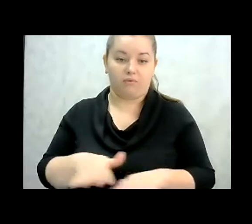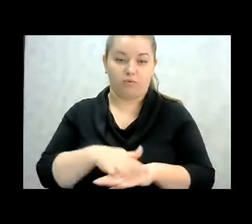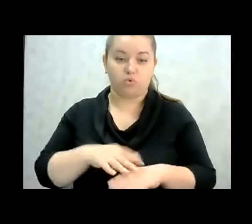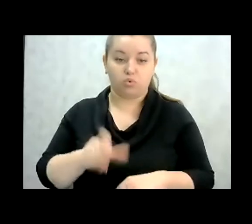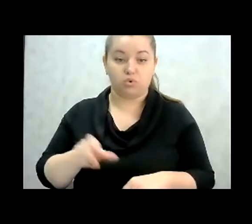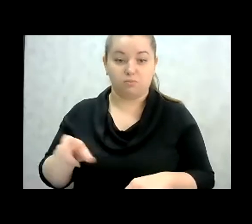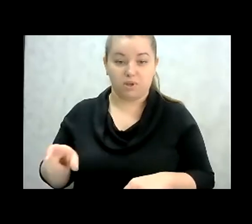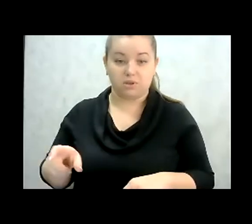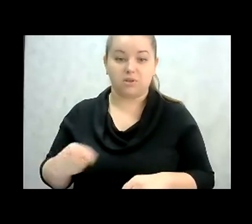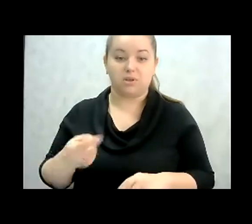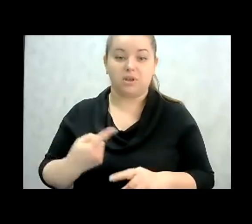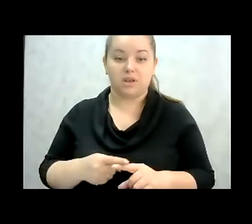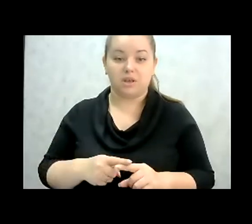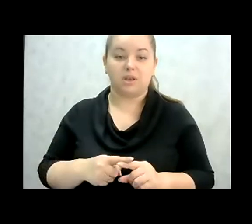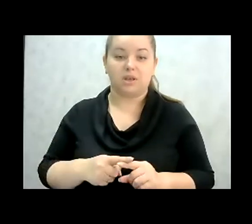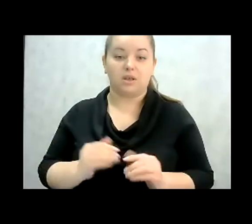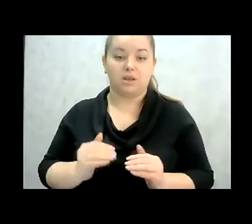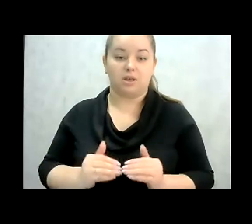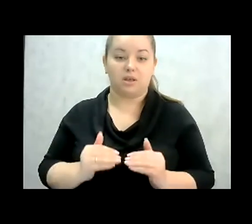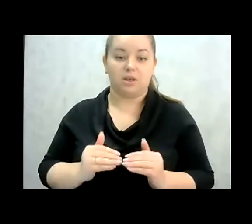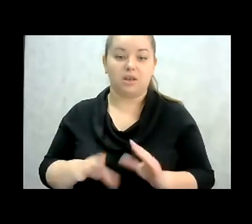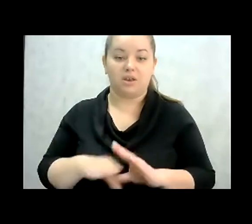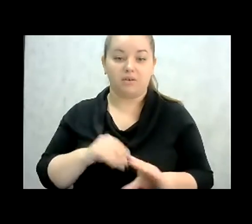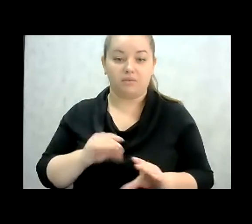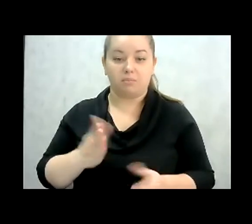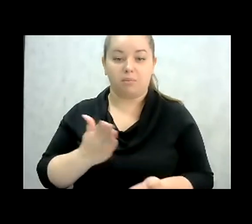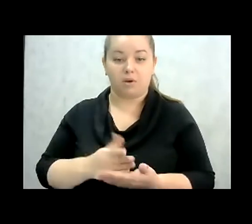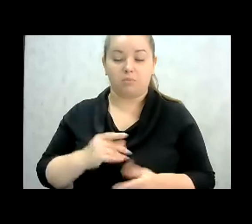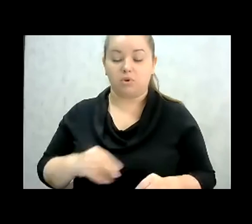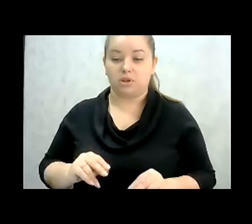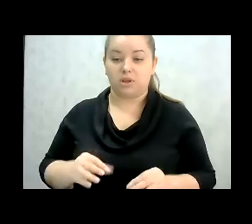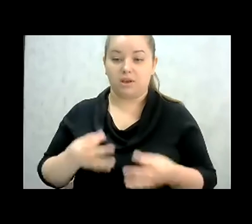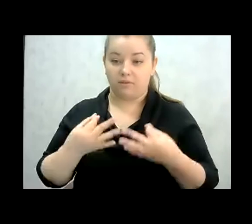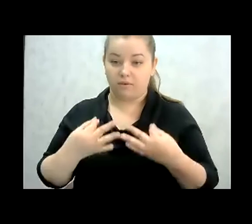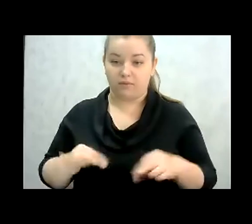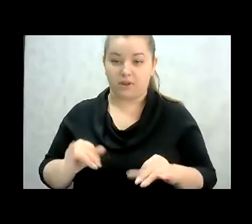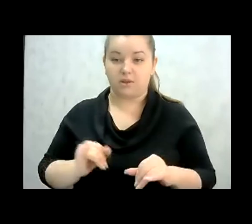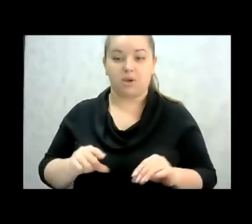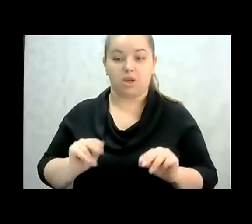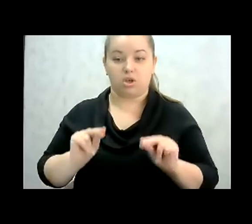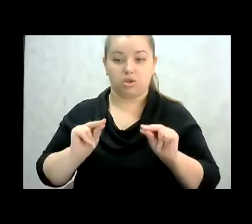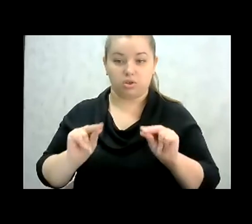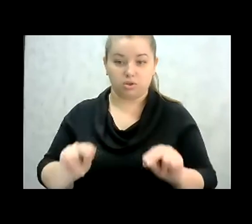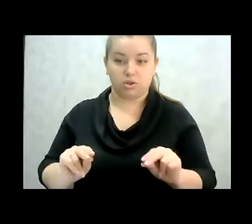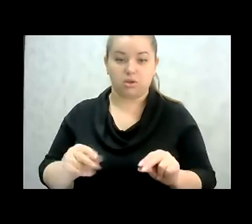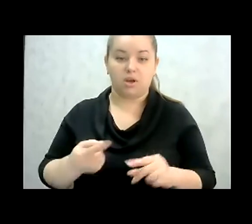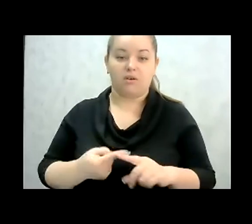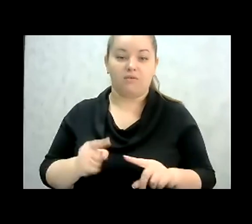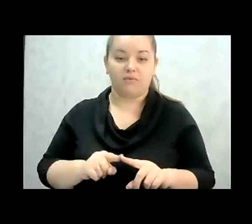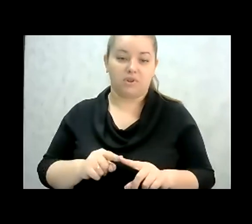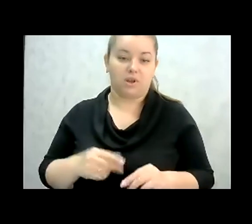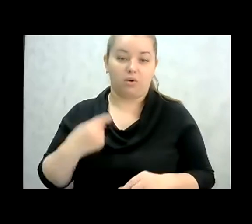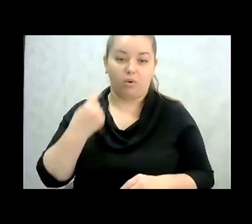which become particularly acute on the eve of the elections, which are supposed to be free and fair, and